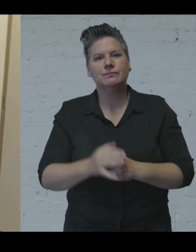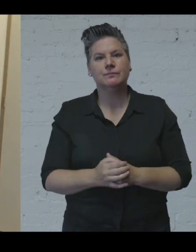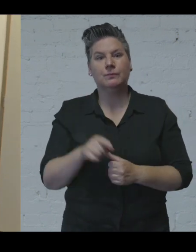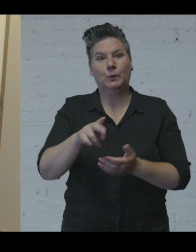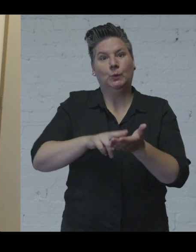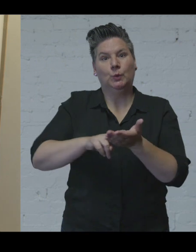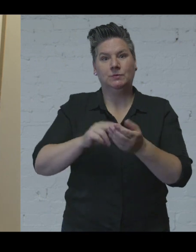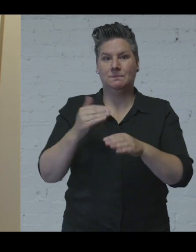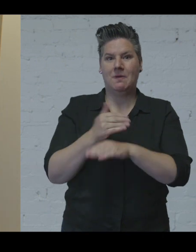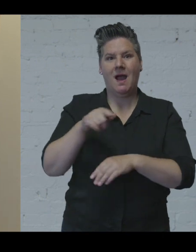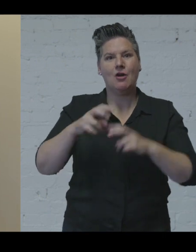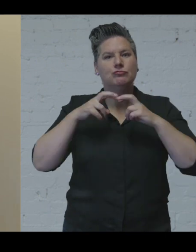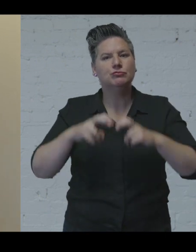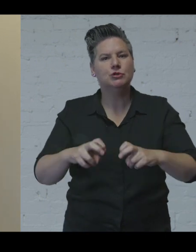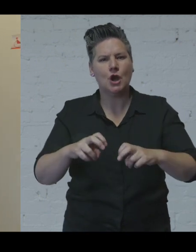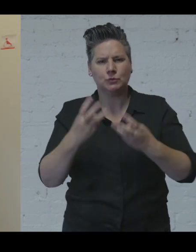or lift down to the ground floor.